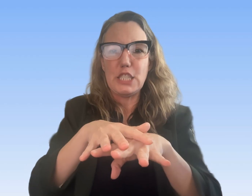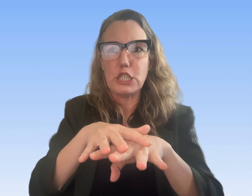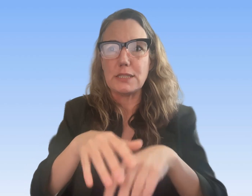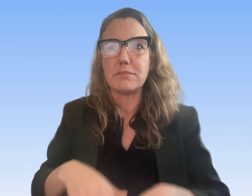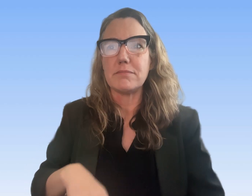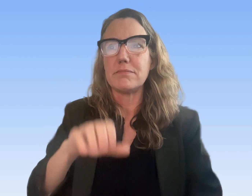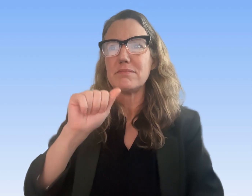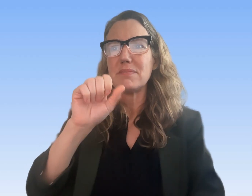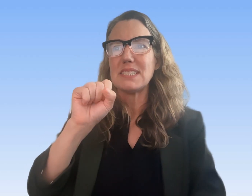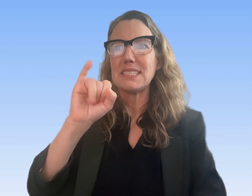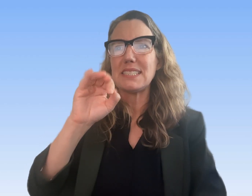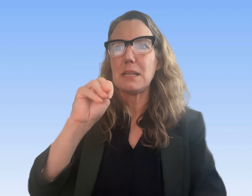Simulation.